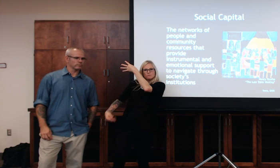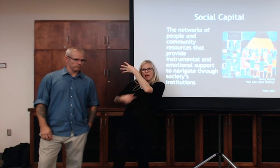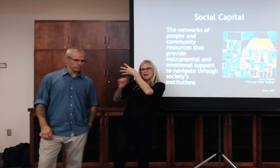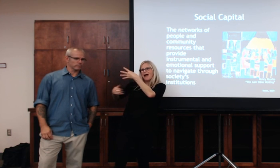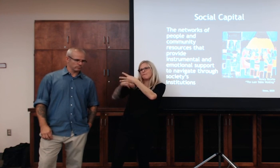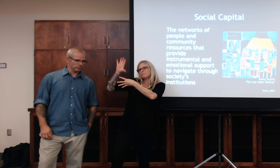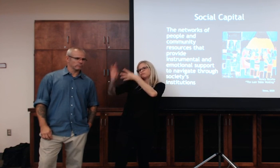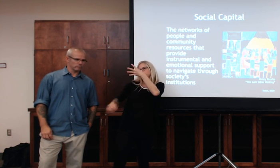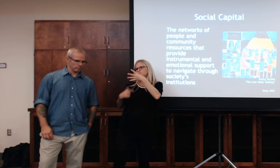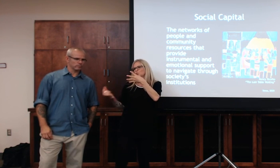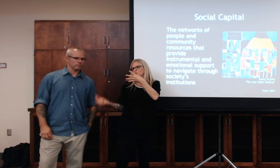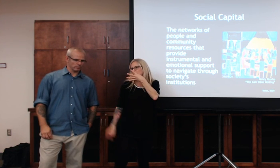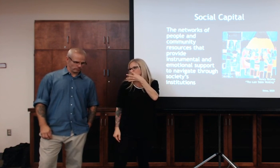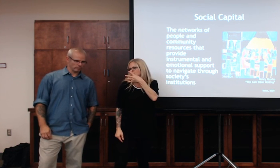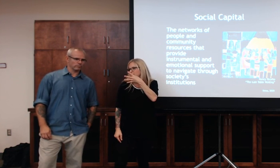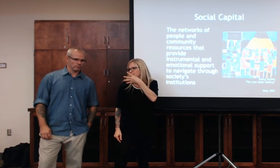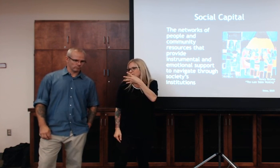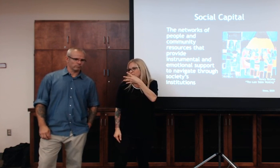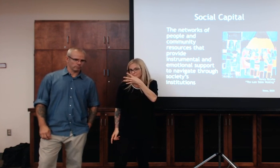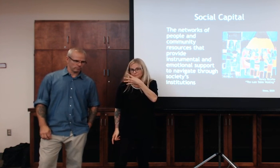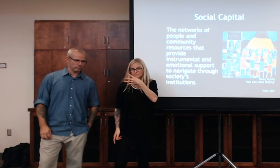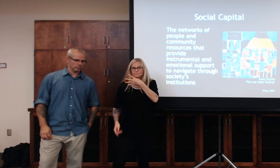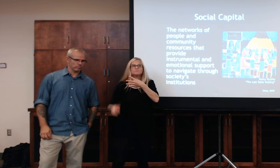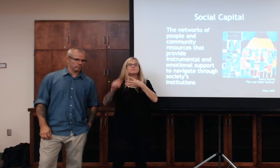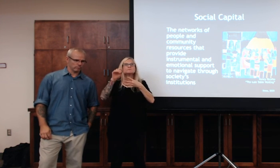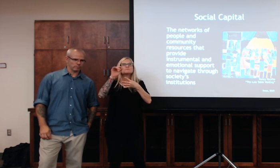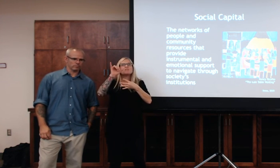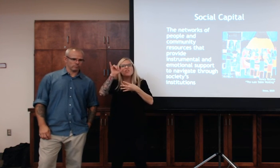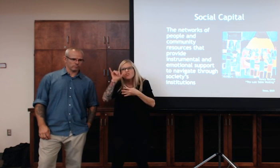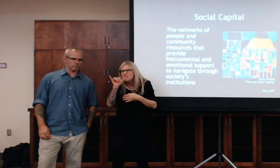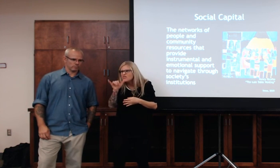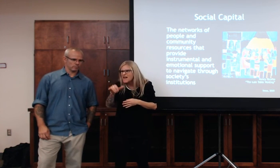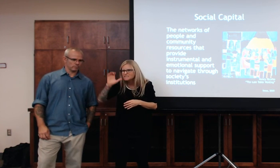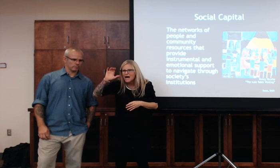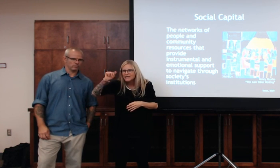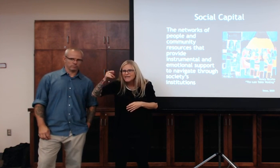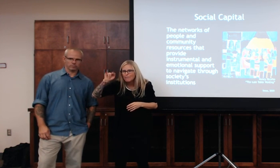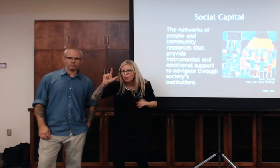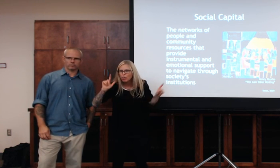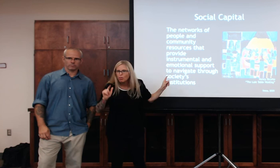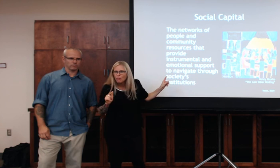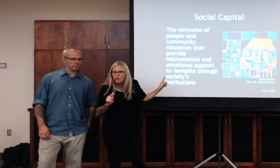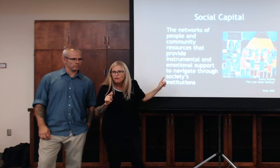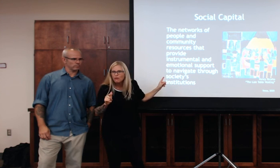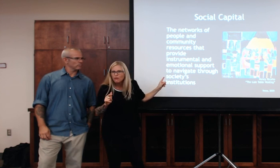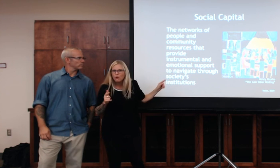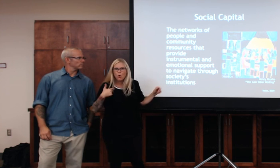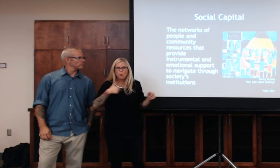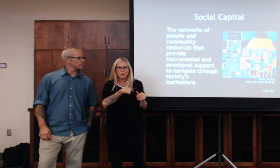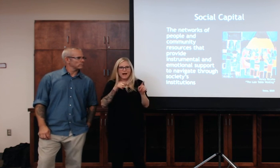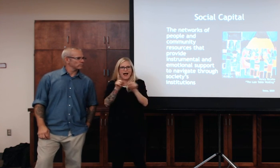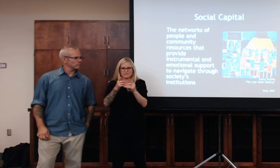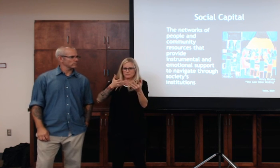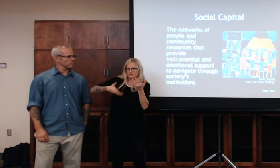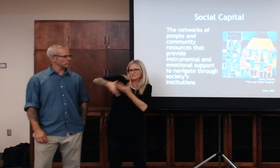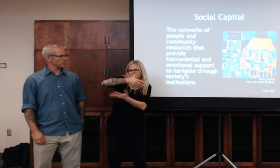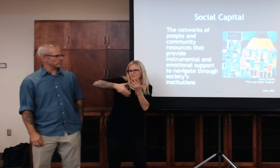people previously that they've been experienced to, and they can select different skills to accommodate. That is capital as well. We as a